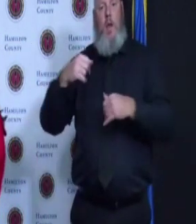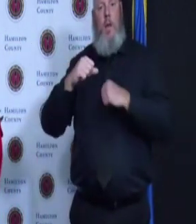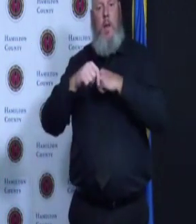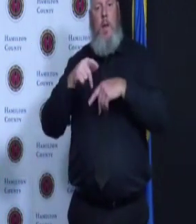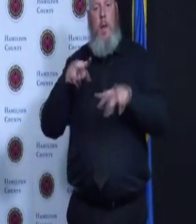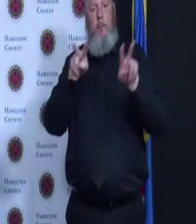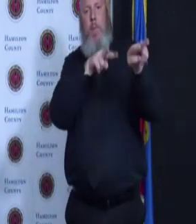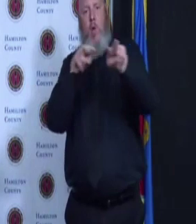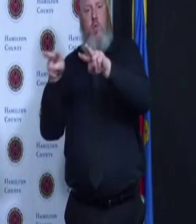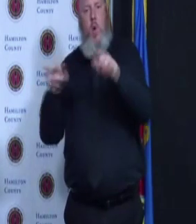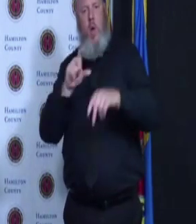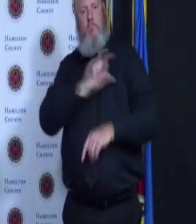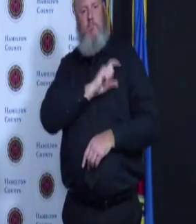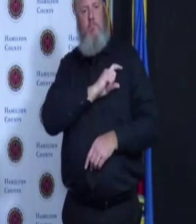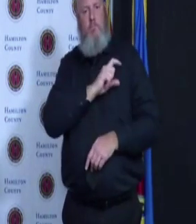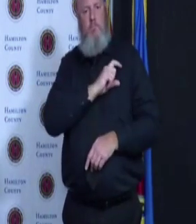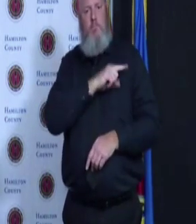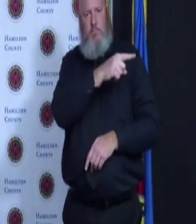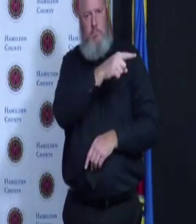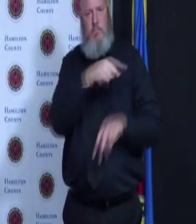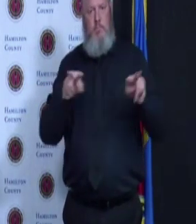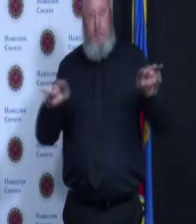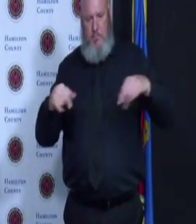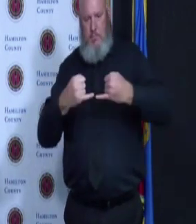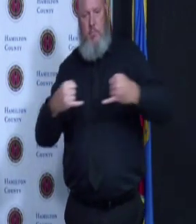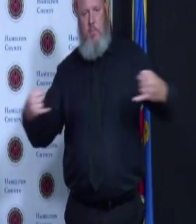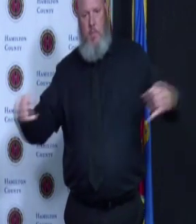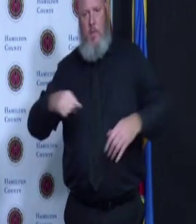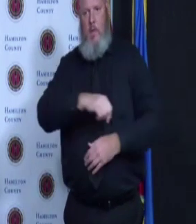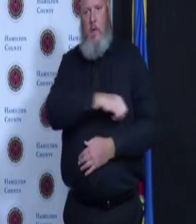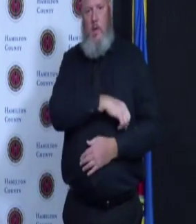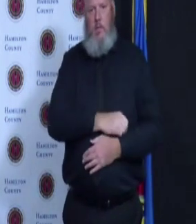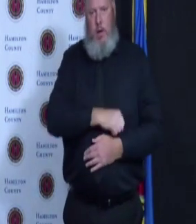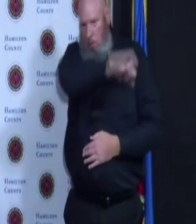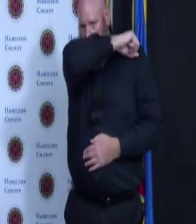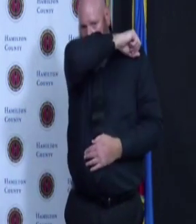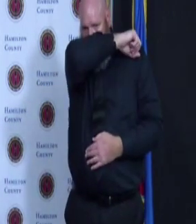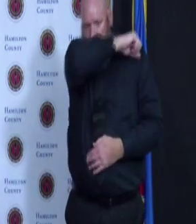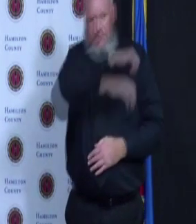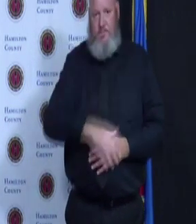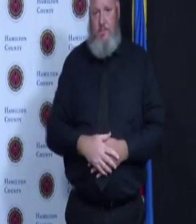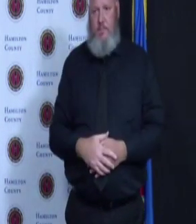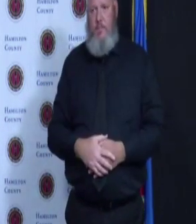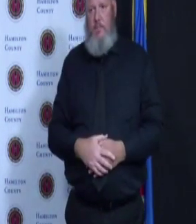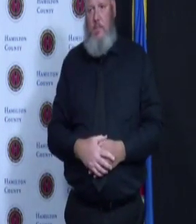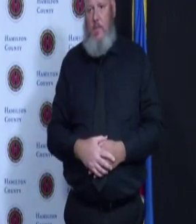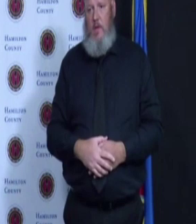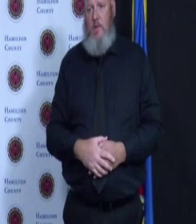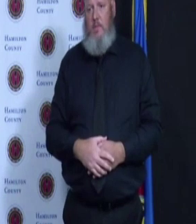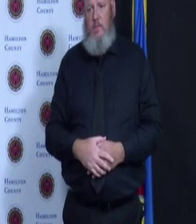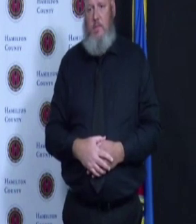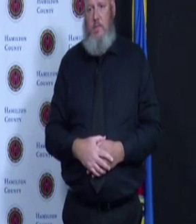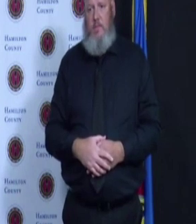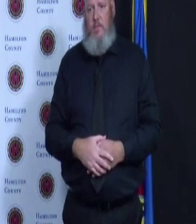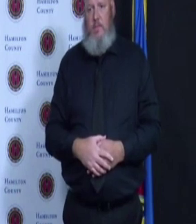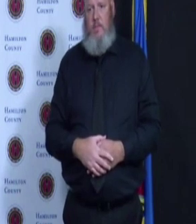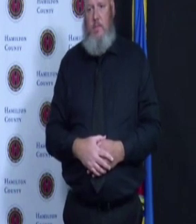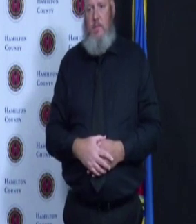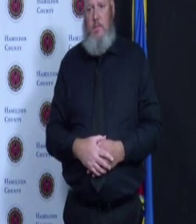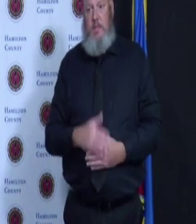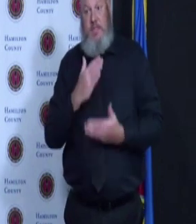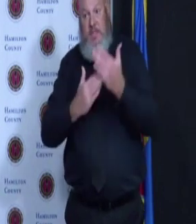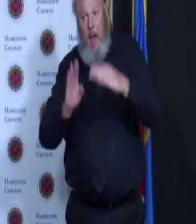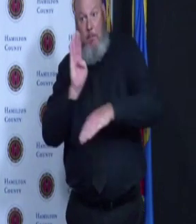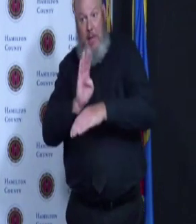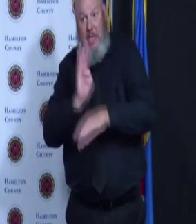So as for individual organizations, different organizations have definitely stepped up and said, hey, we've had